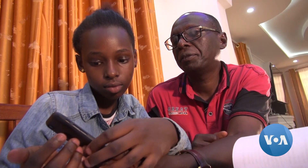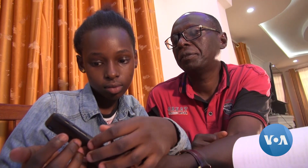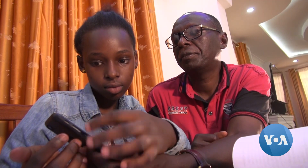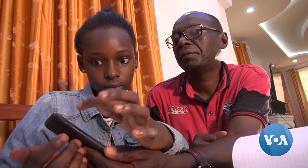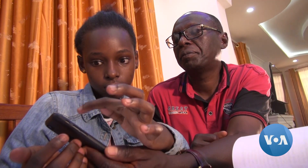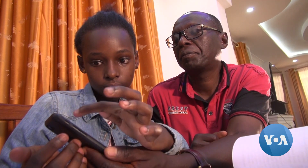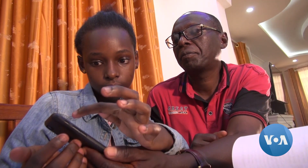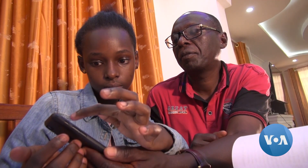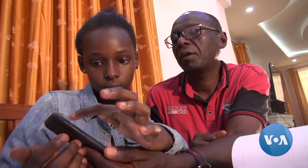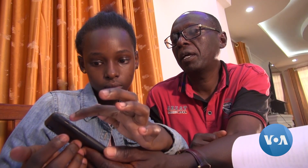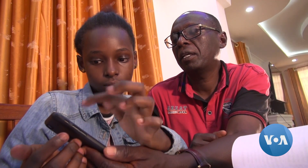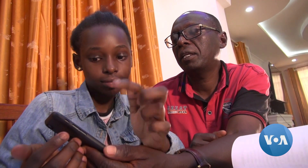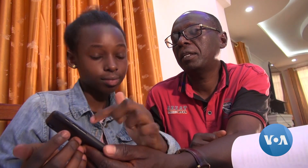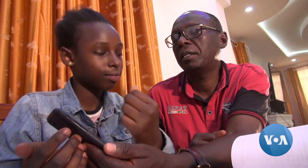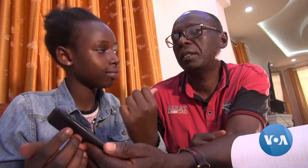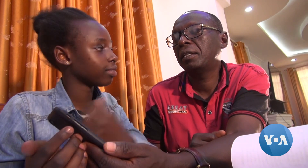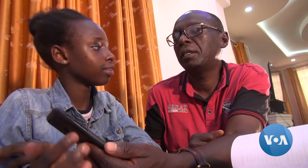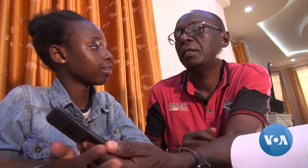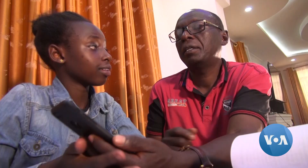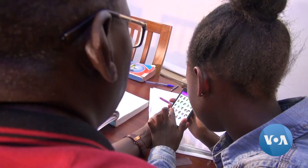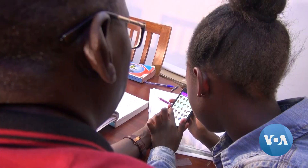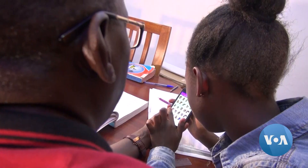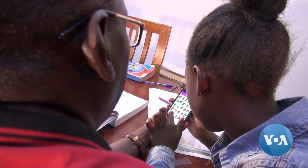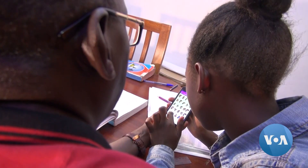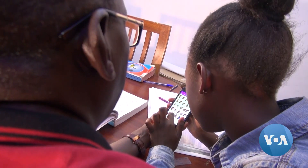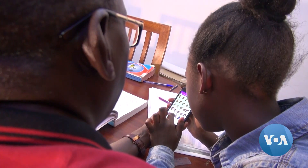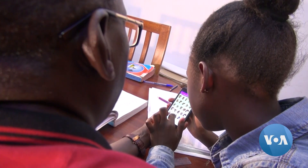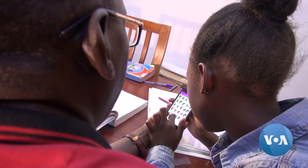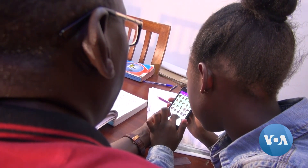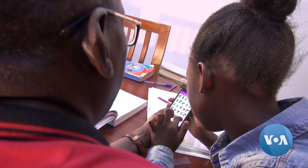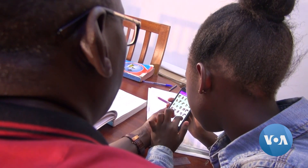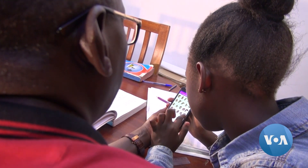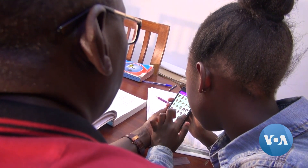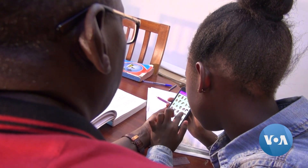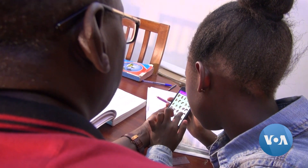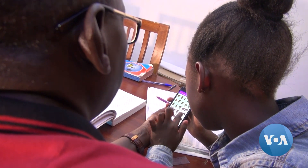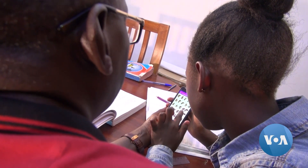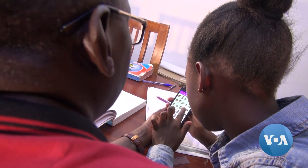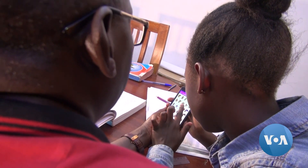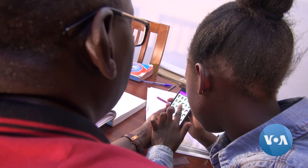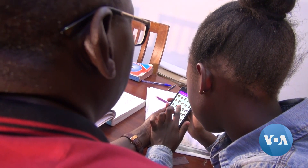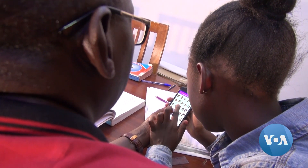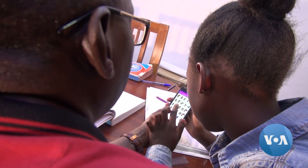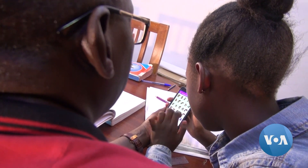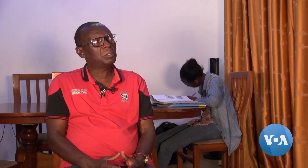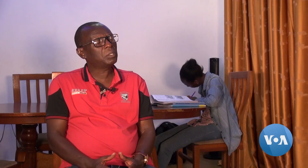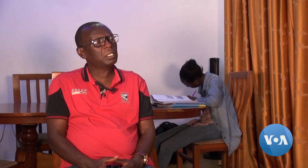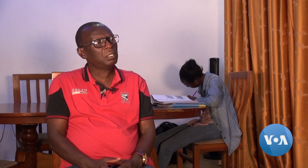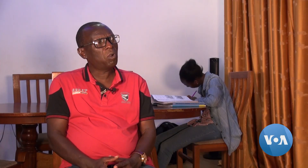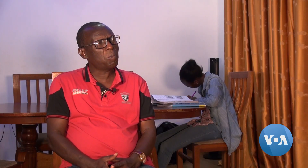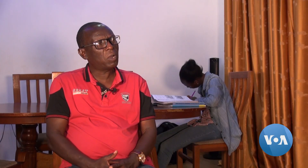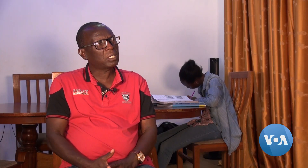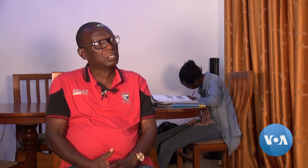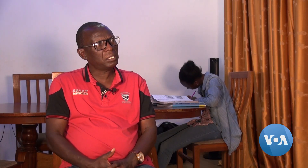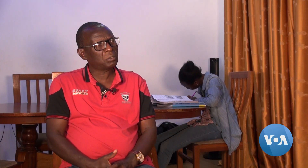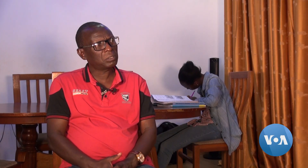Njeri's parents help her study while the KSL fingerspelling app helps them communicate. During homework sessions,